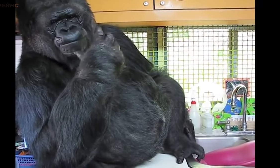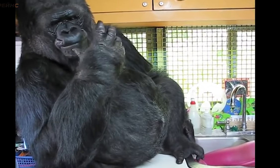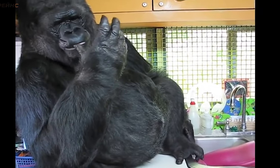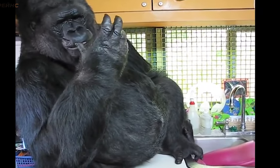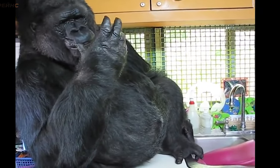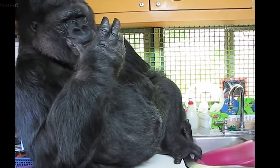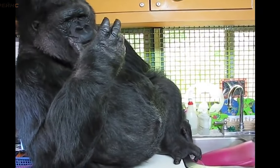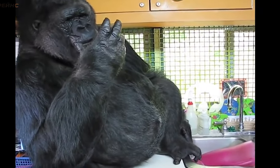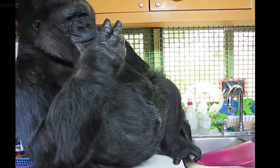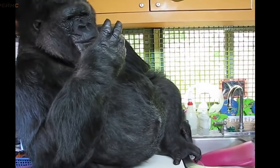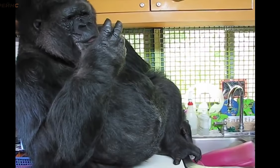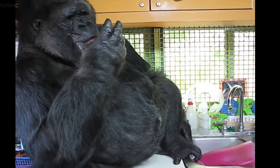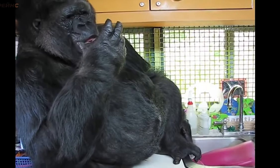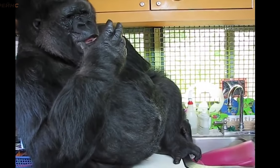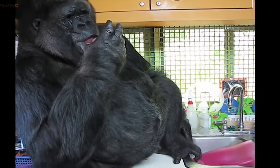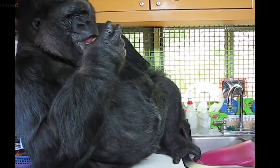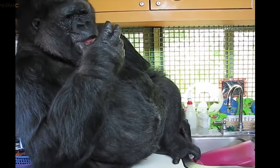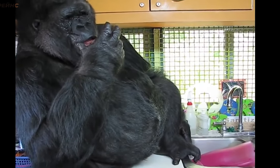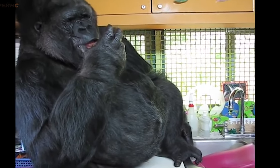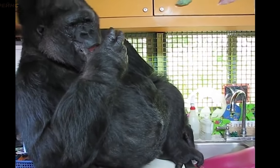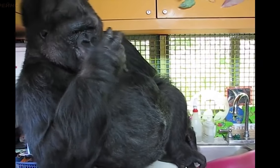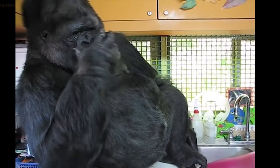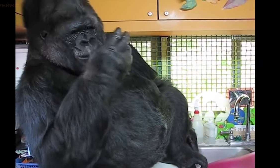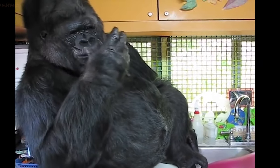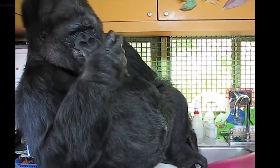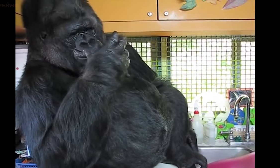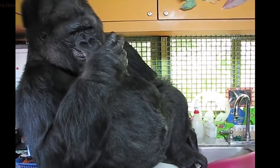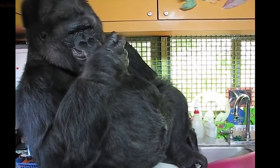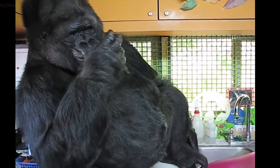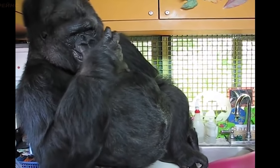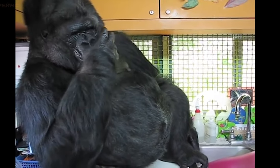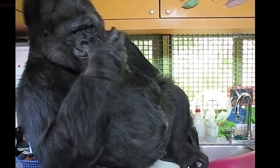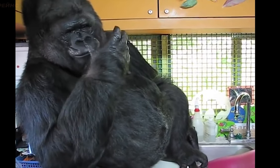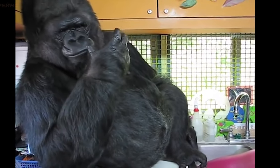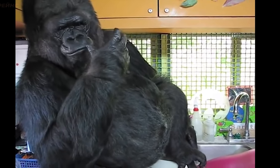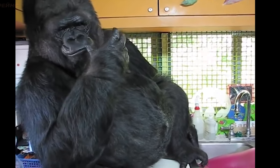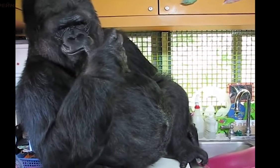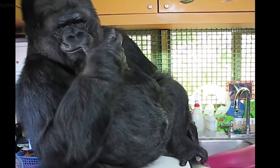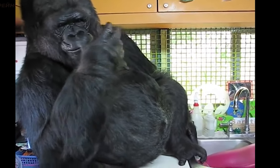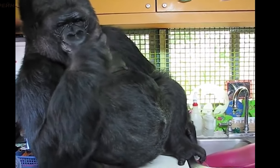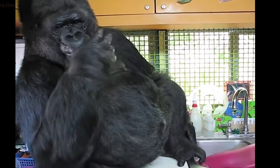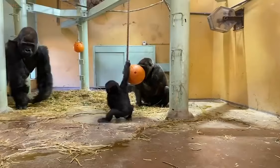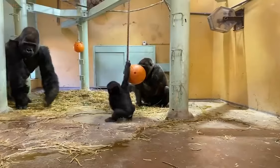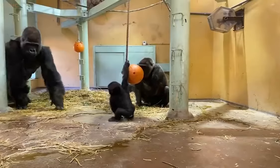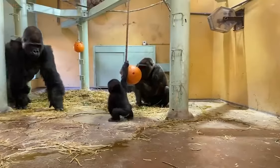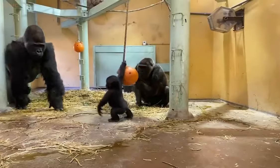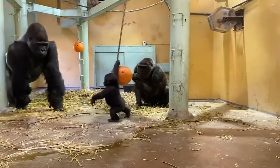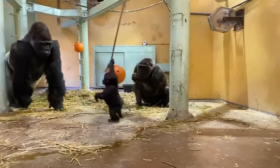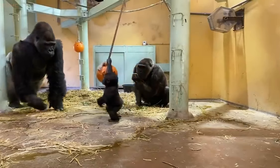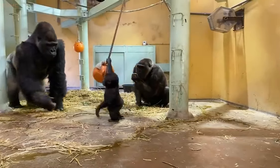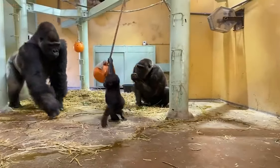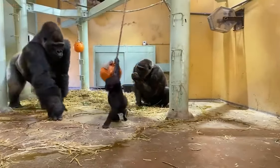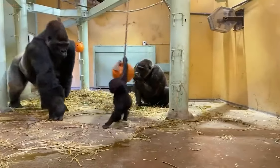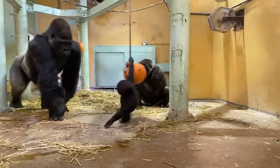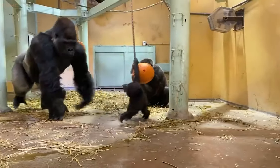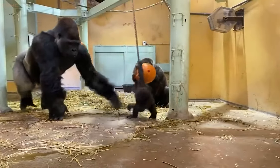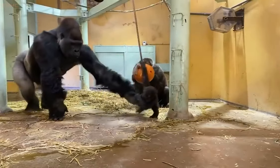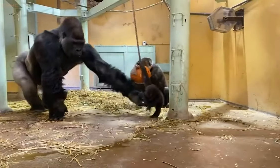in 2018 when Coco passed away peacefully in her sleep at the age of 46. Dr. Patterson's experiment can indeed